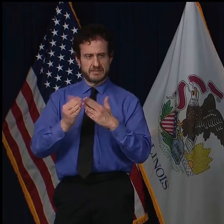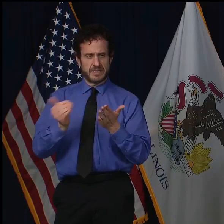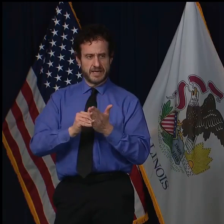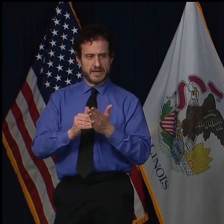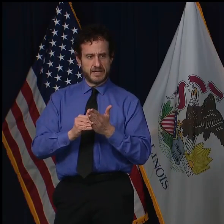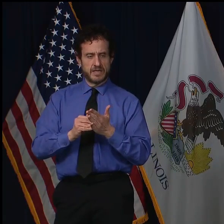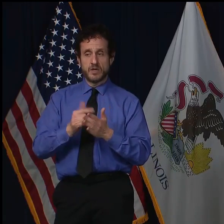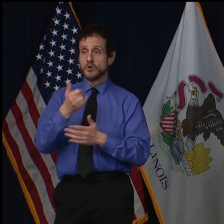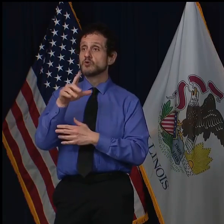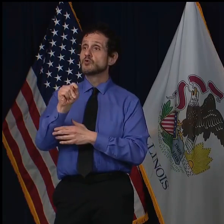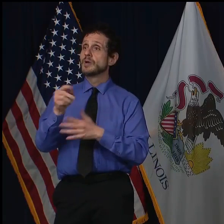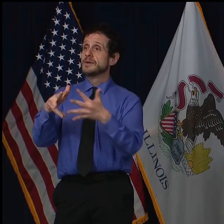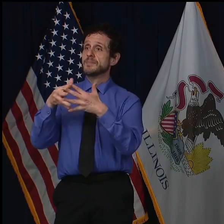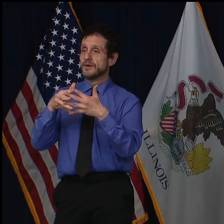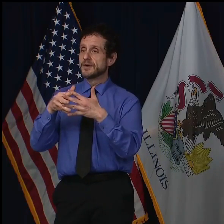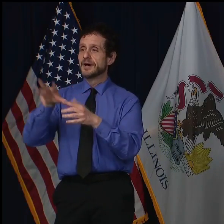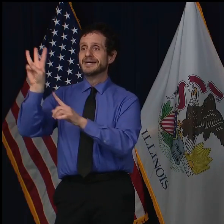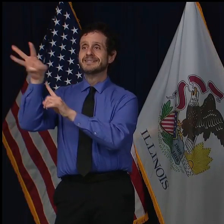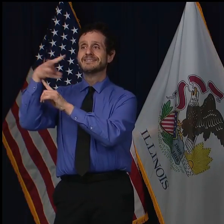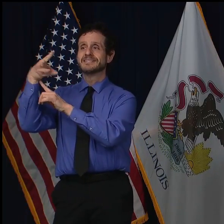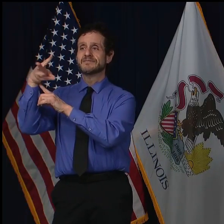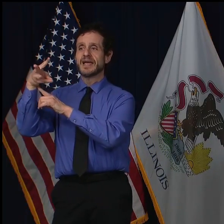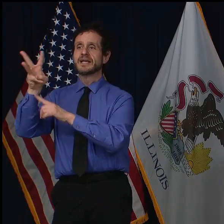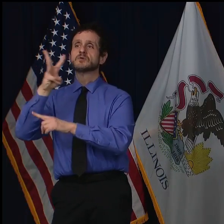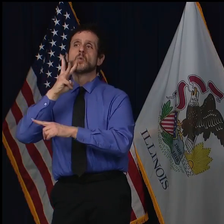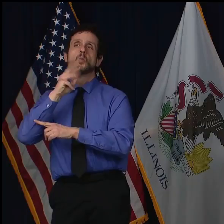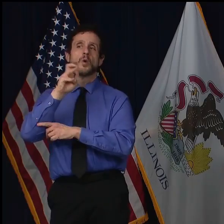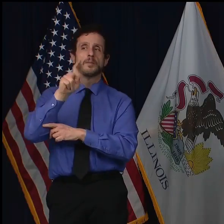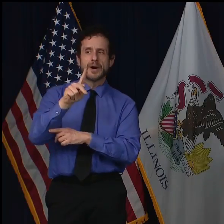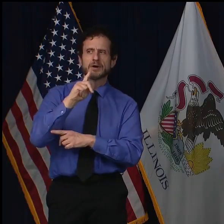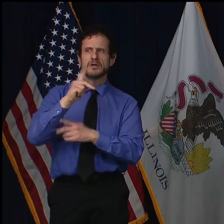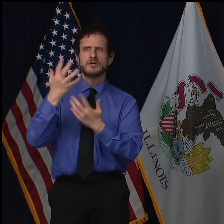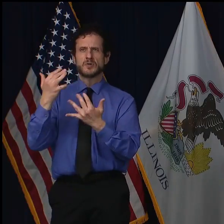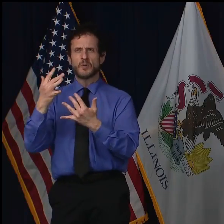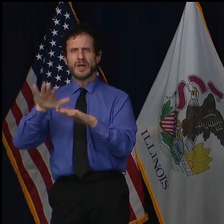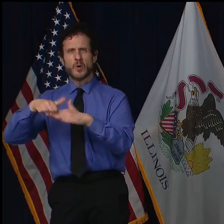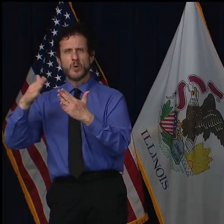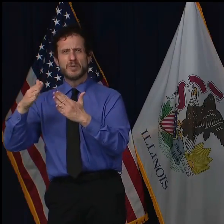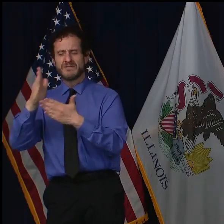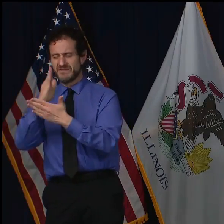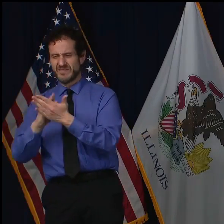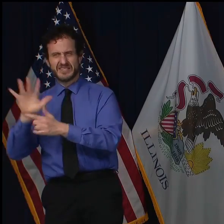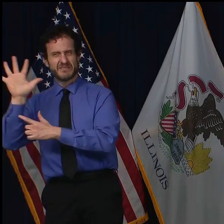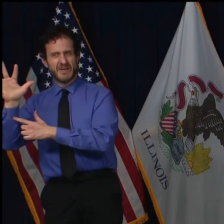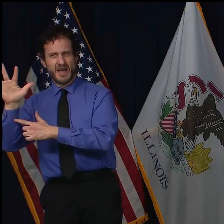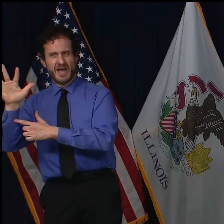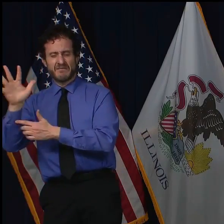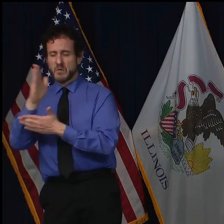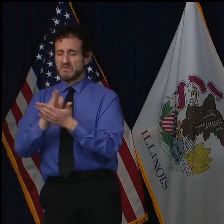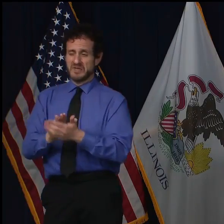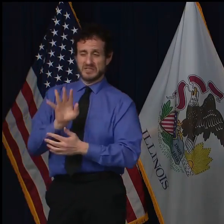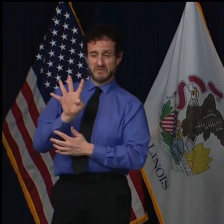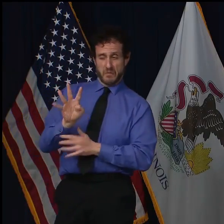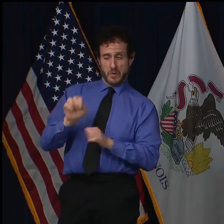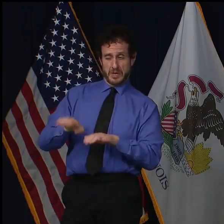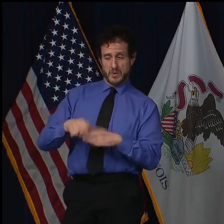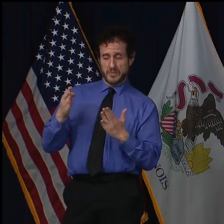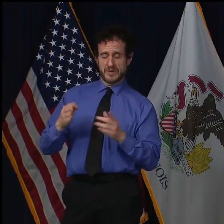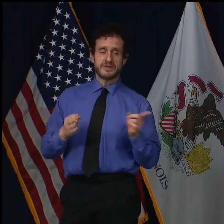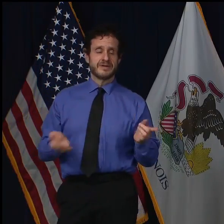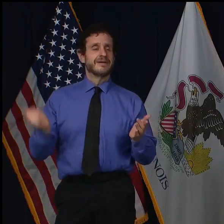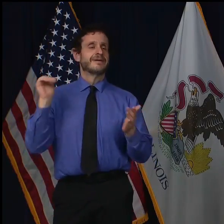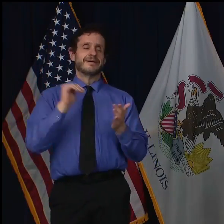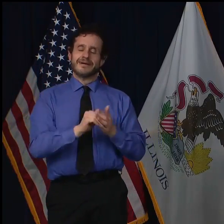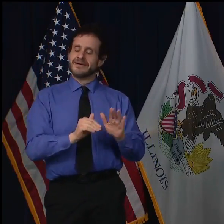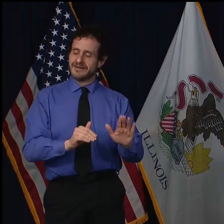Great America, Six Flags, a large water park? Do they wait for Phase 5 to reopen or possibly Phase 4? Well,